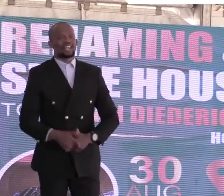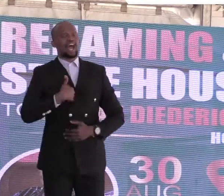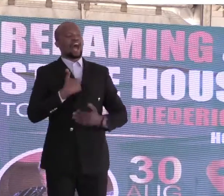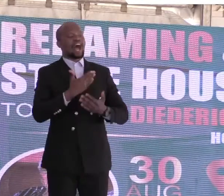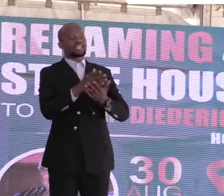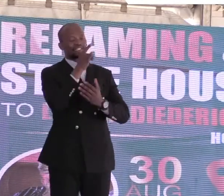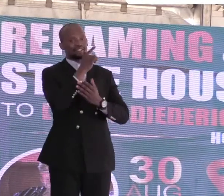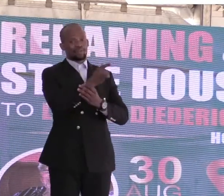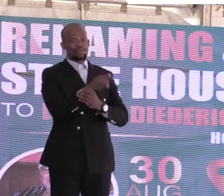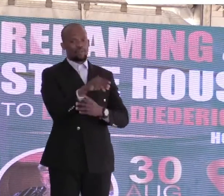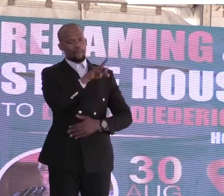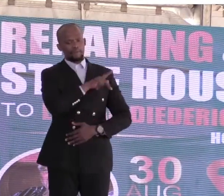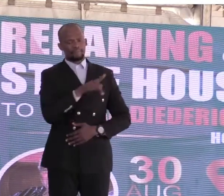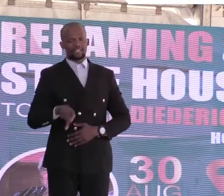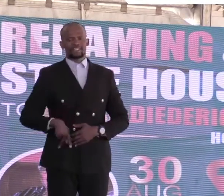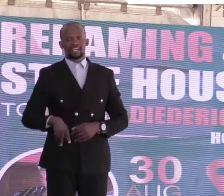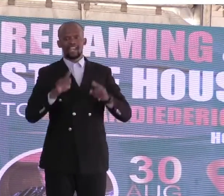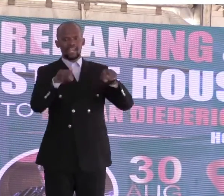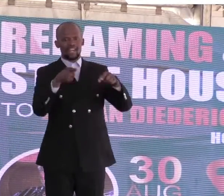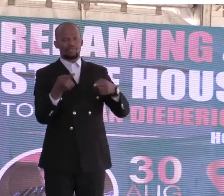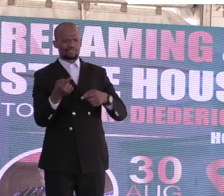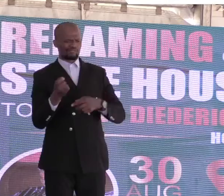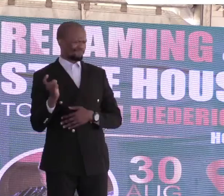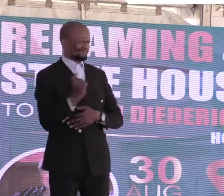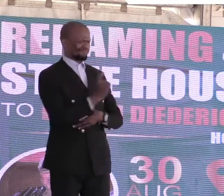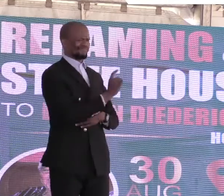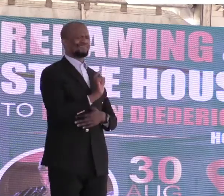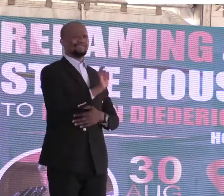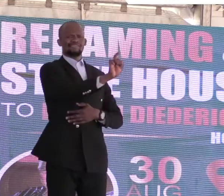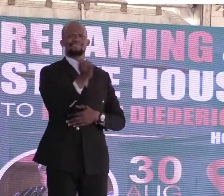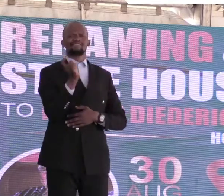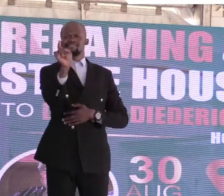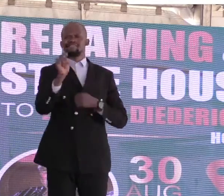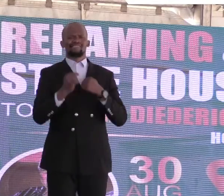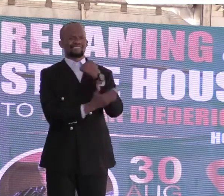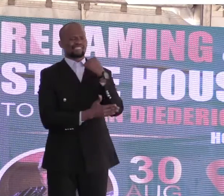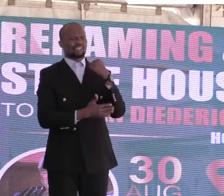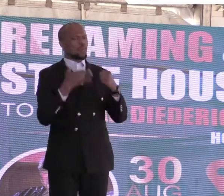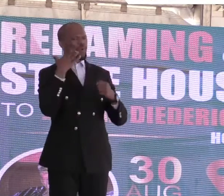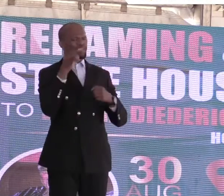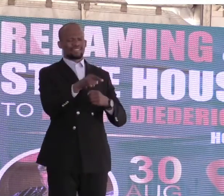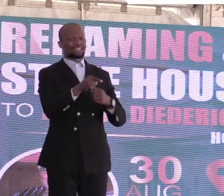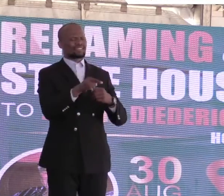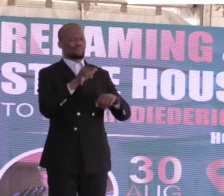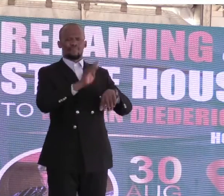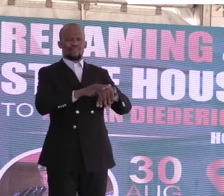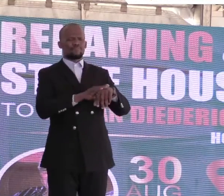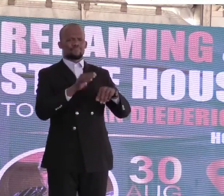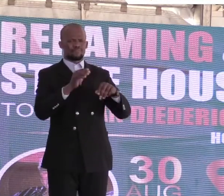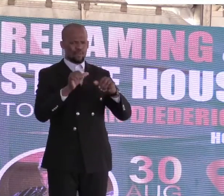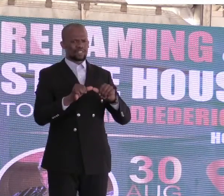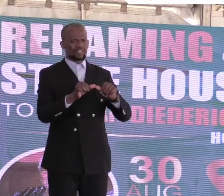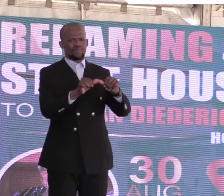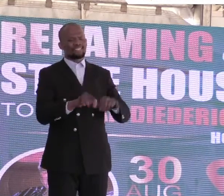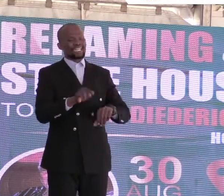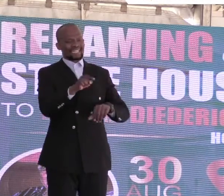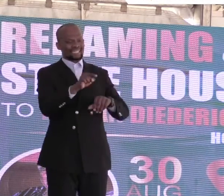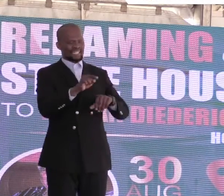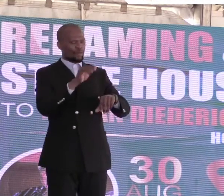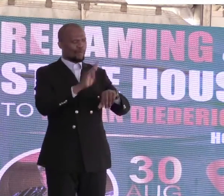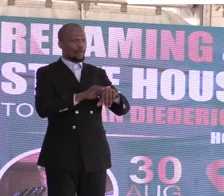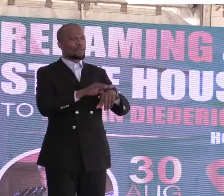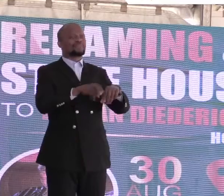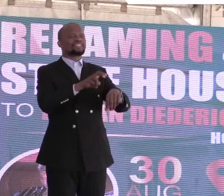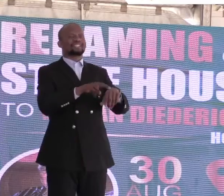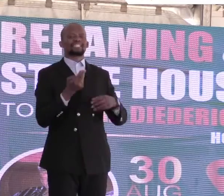that president cannot be all over the country when this problem continue unabating. This problem need